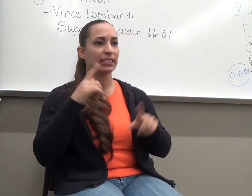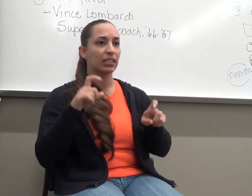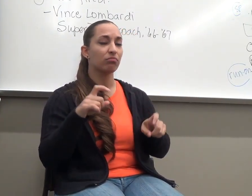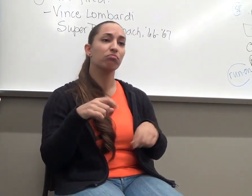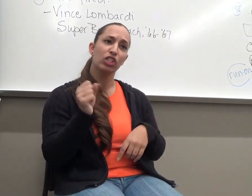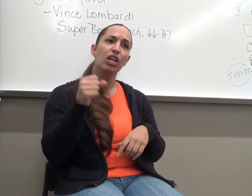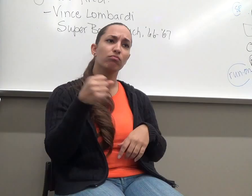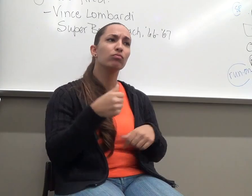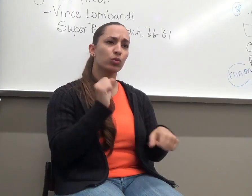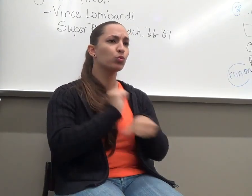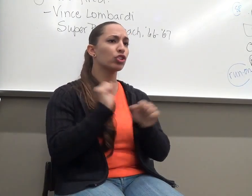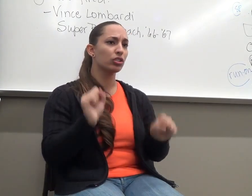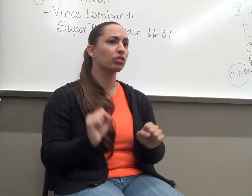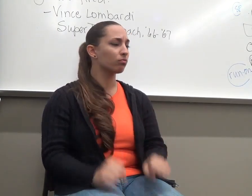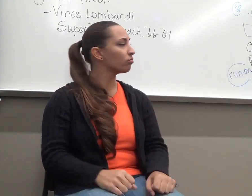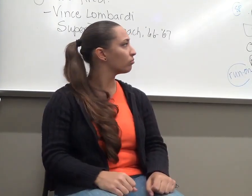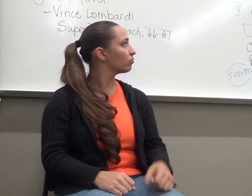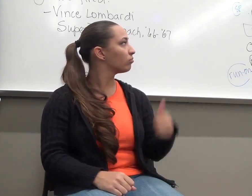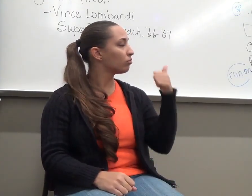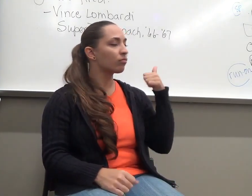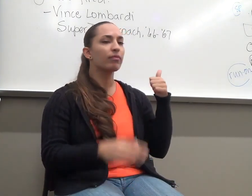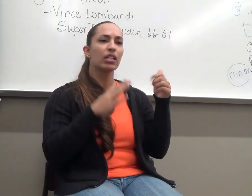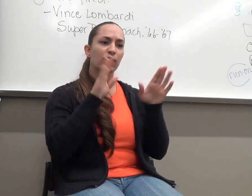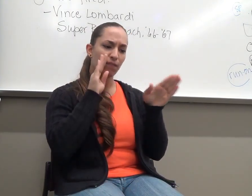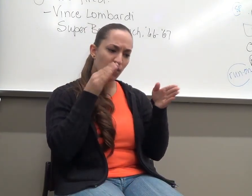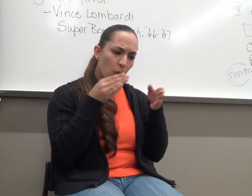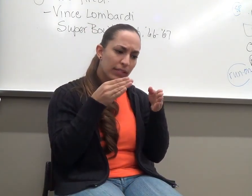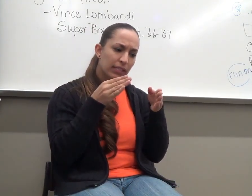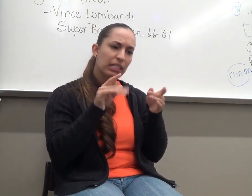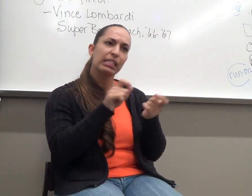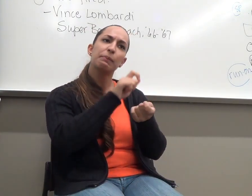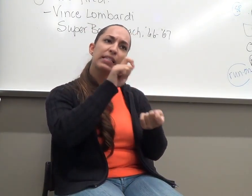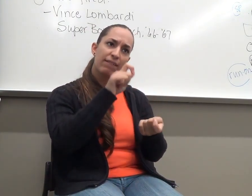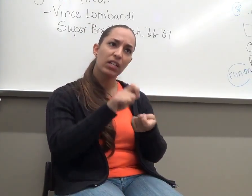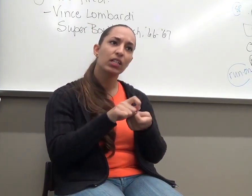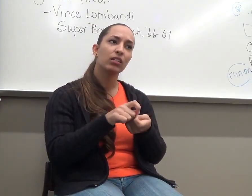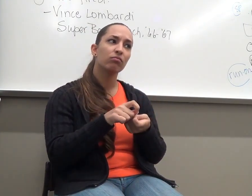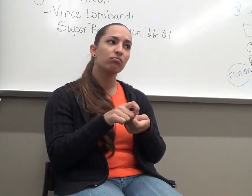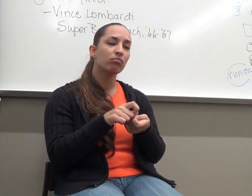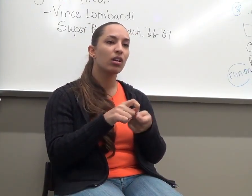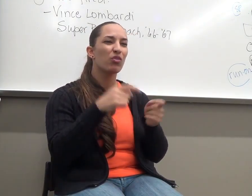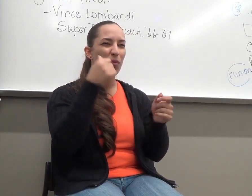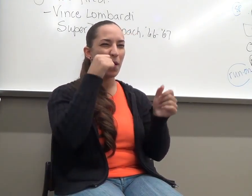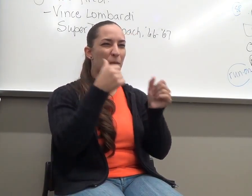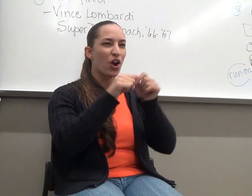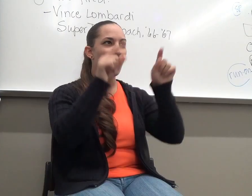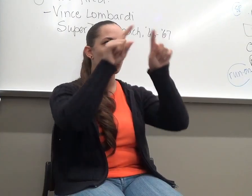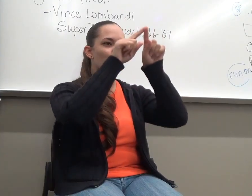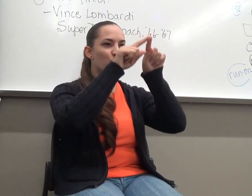work. And again, this is focus. The upside down triangle I was drawing up here for